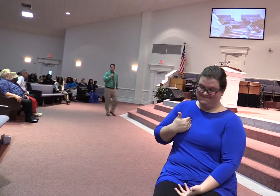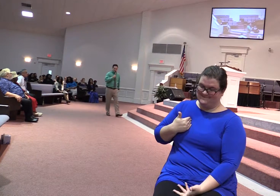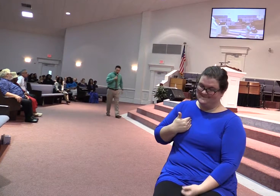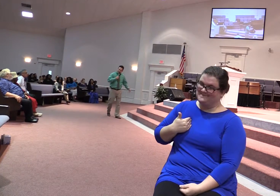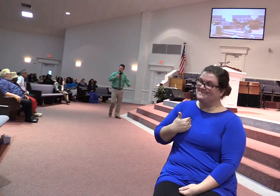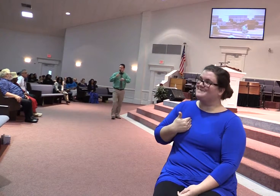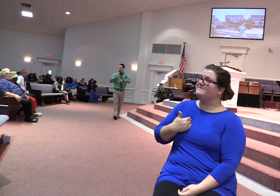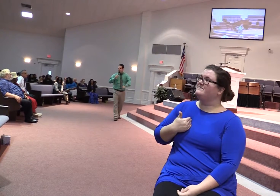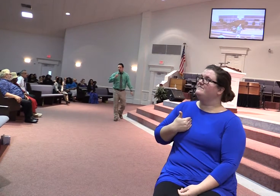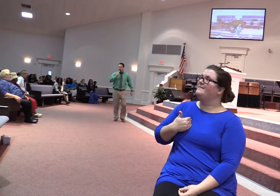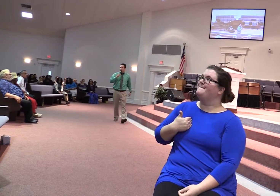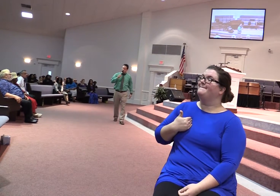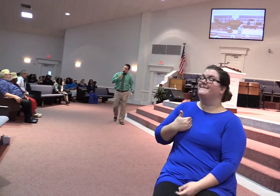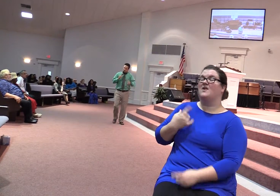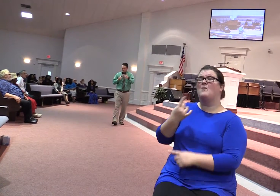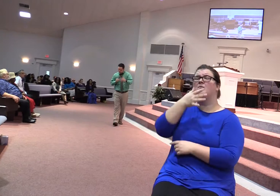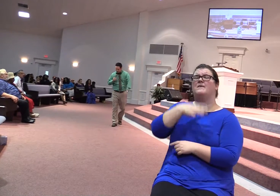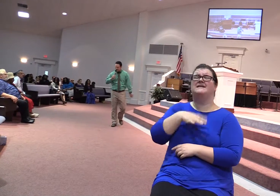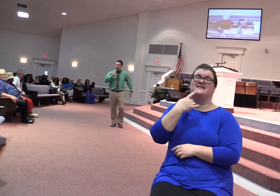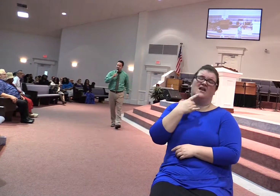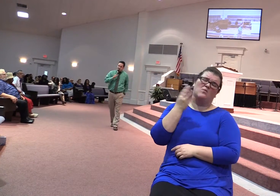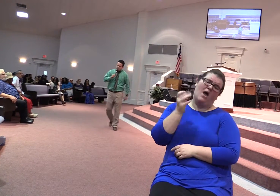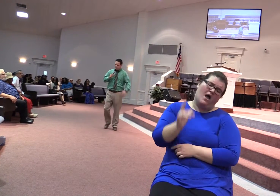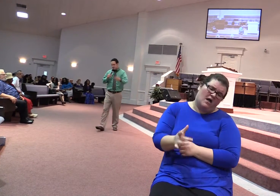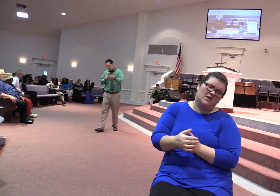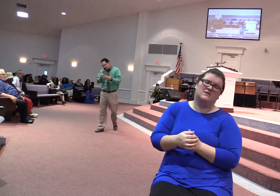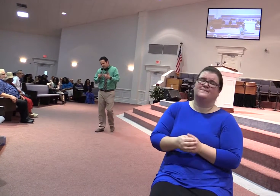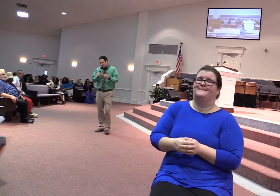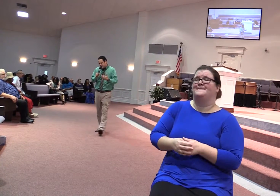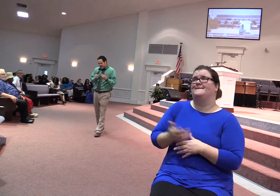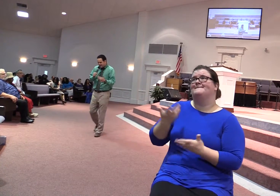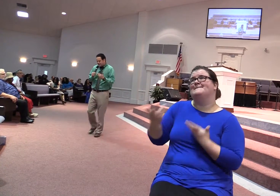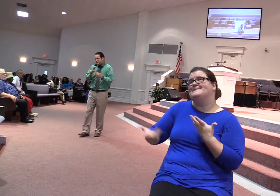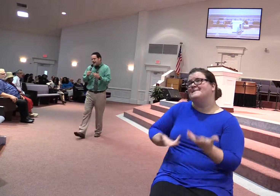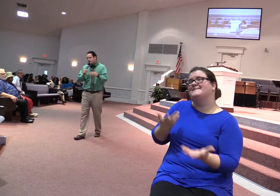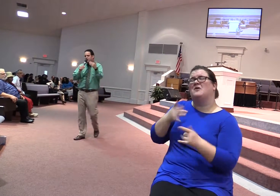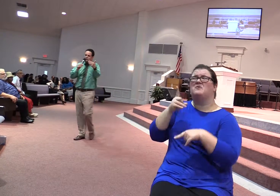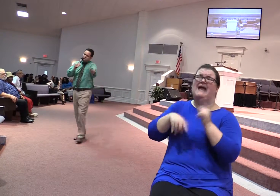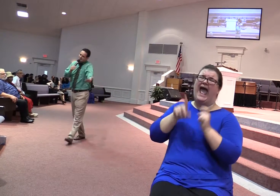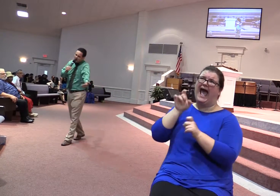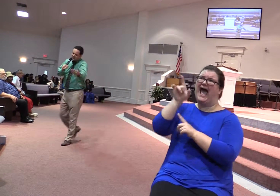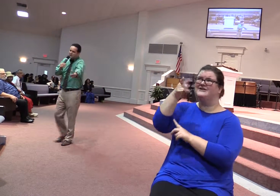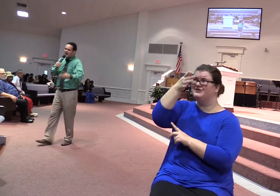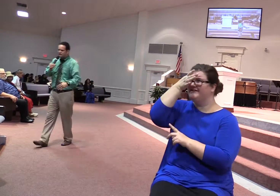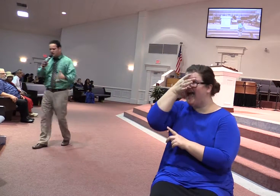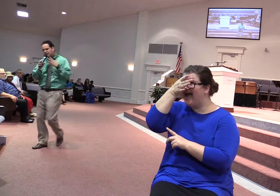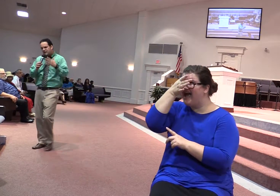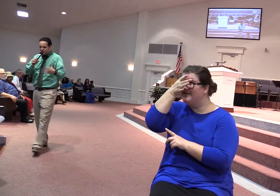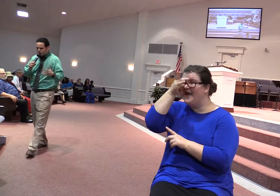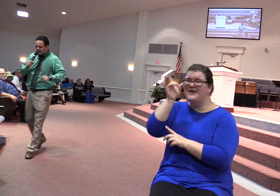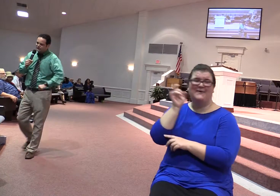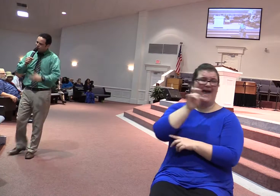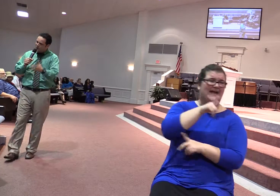Hallelujah. One lady said, well, you know, it's like when, you know, when you can't ask your dad, you come to your mom and you ask her and